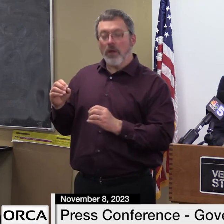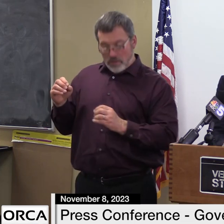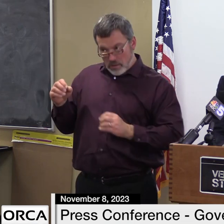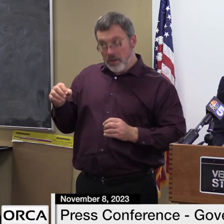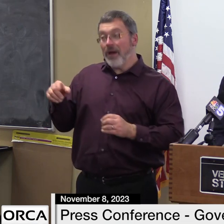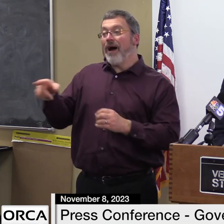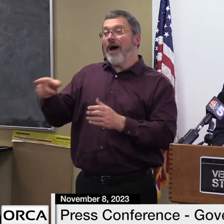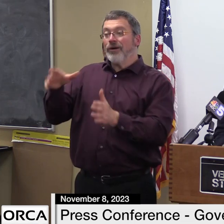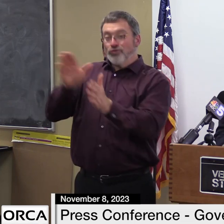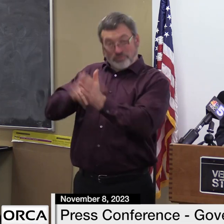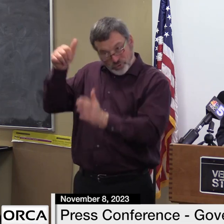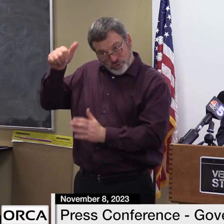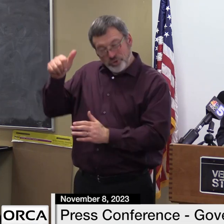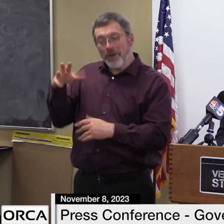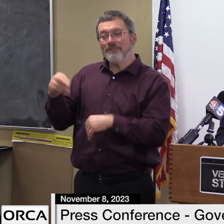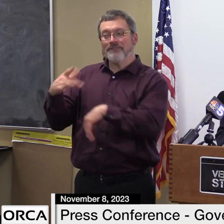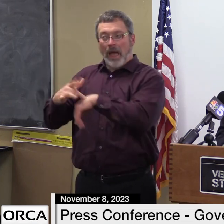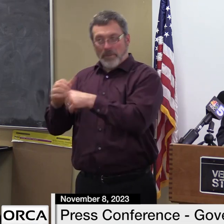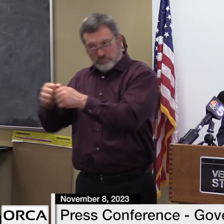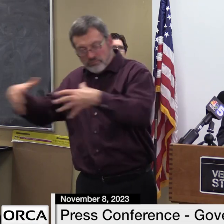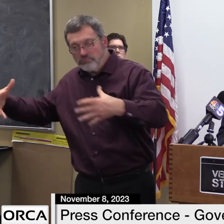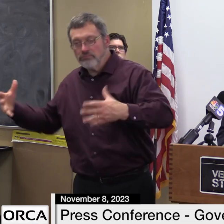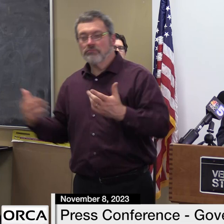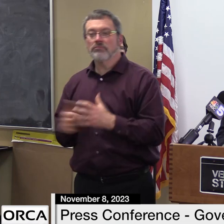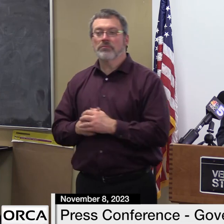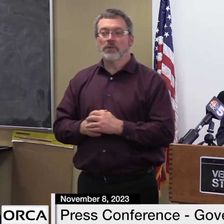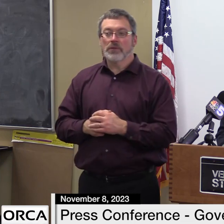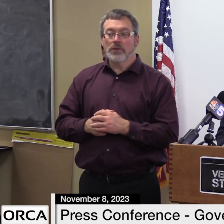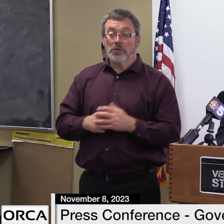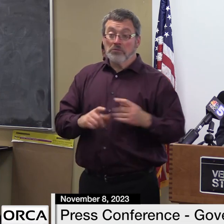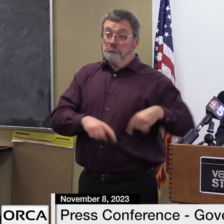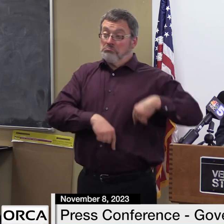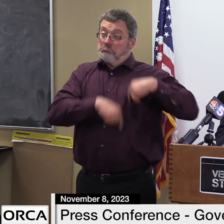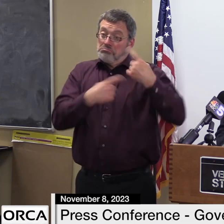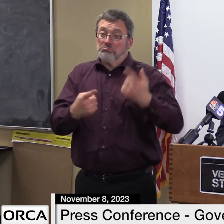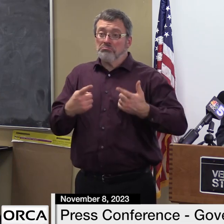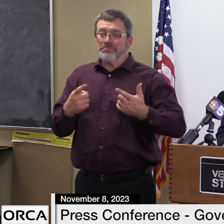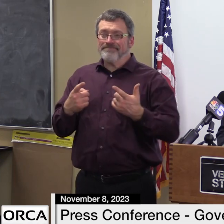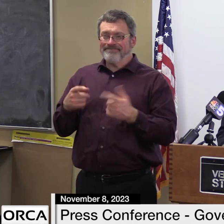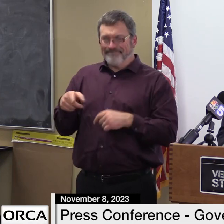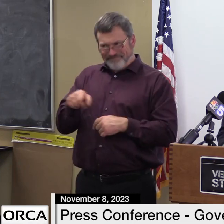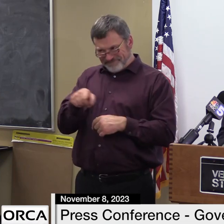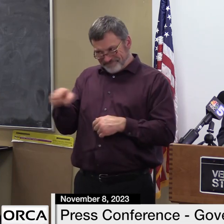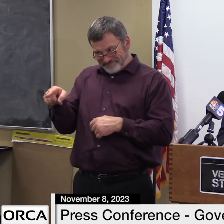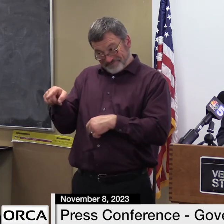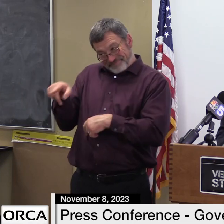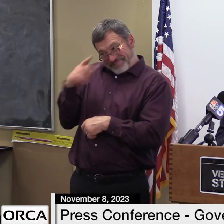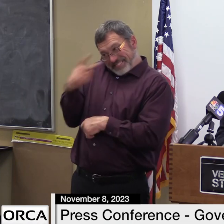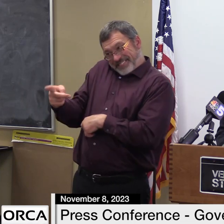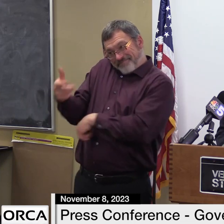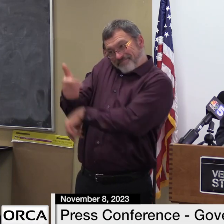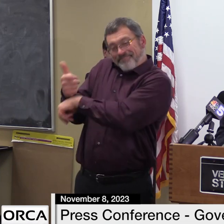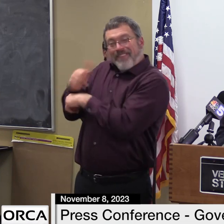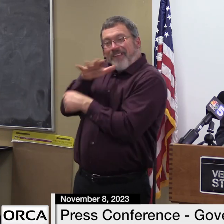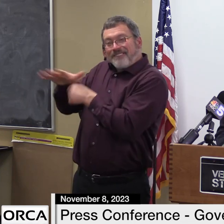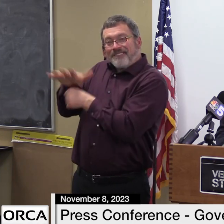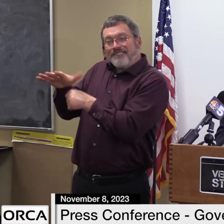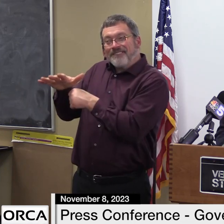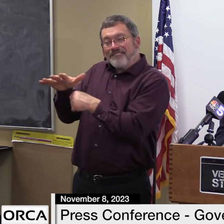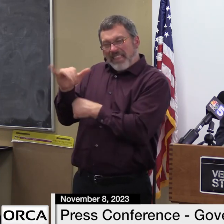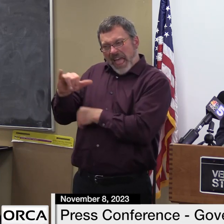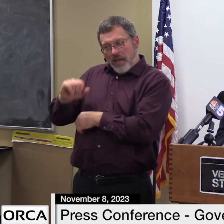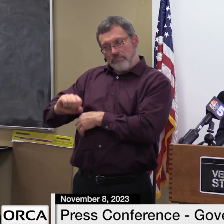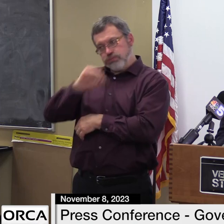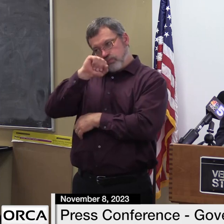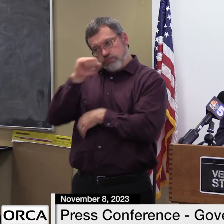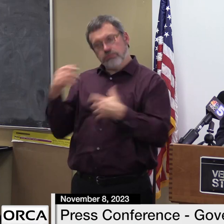bit about the efforts that we have been making, but a lack of units undermines our progress at every turn. It's also important to recognize